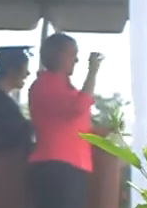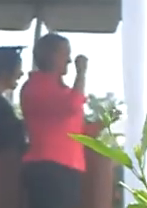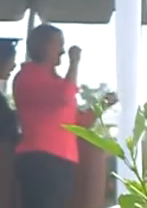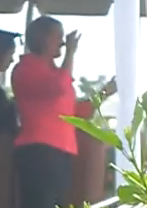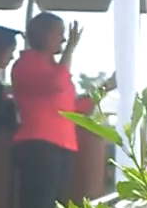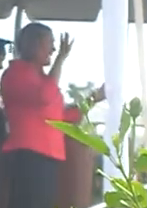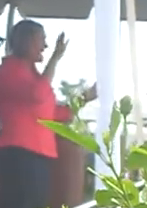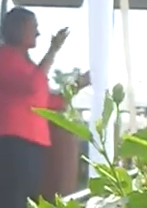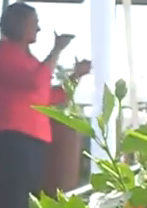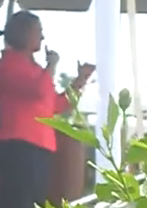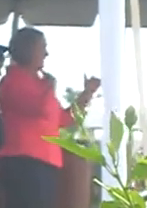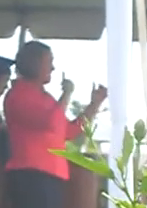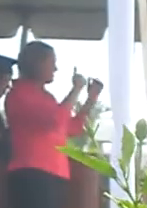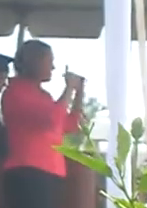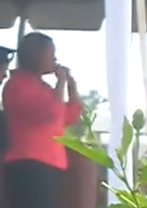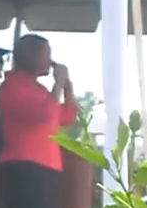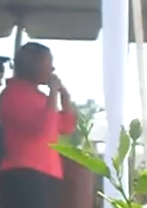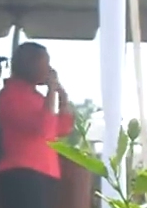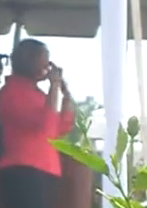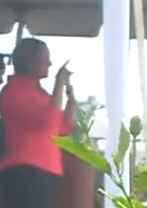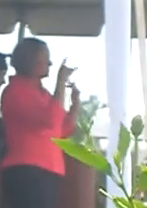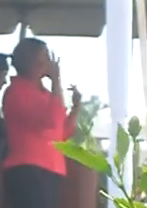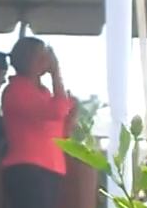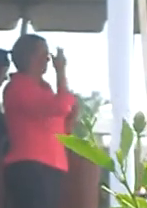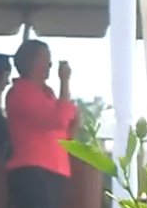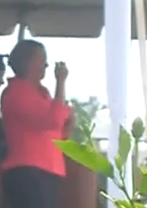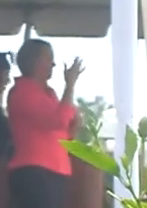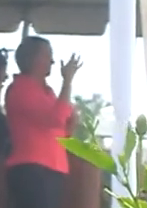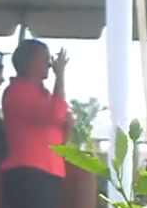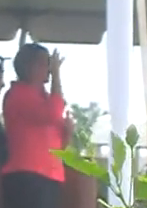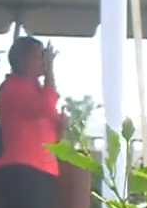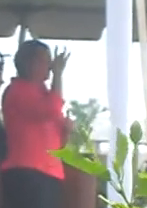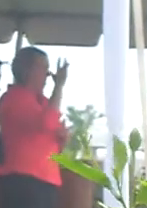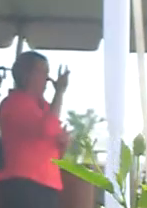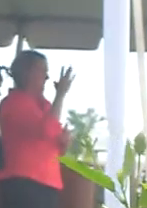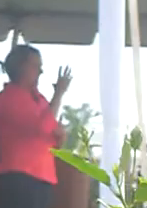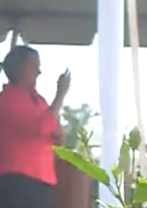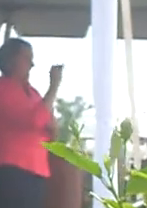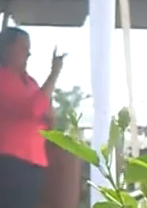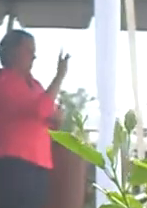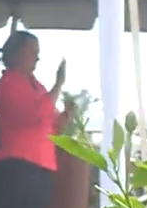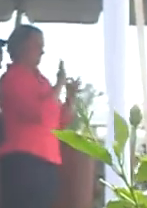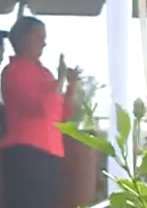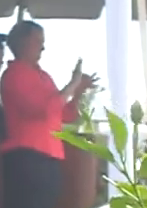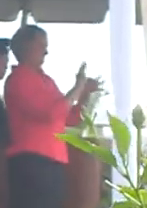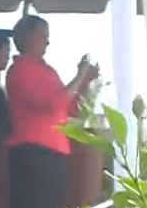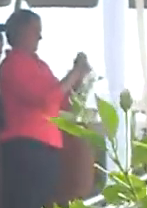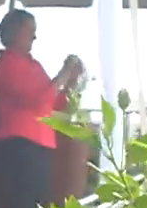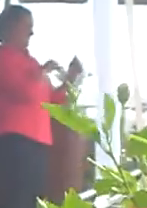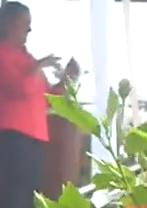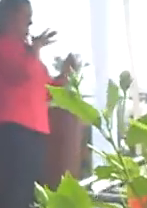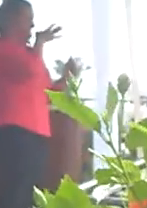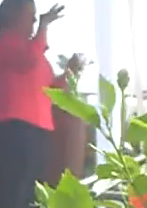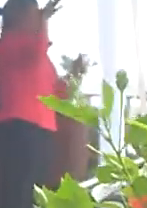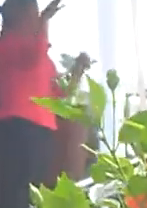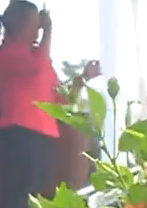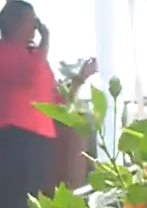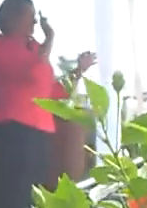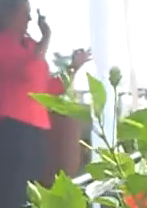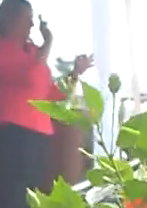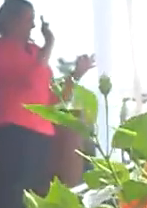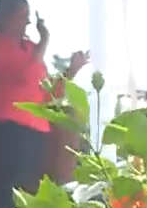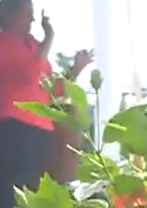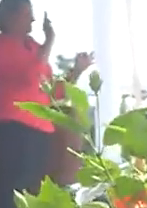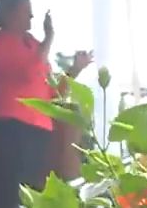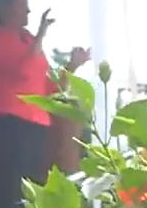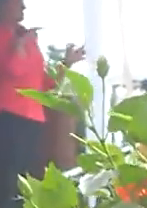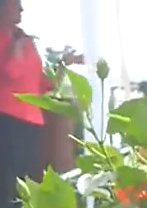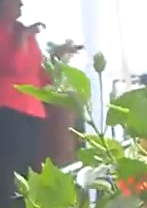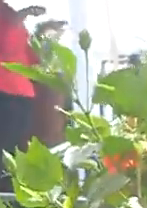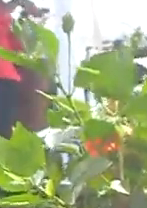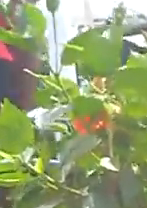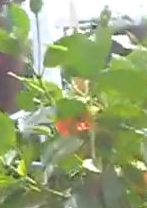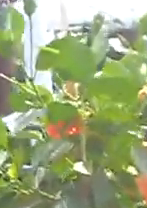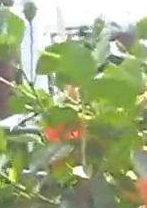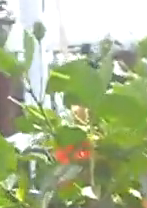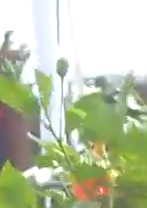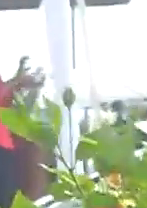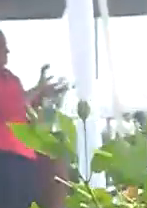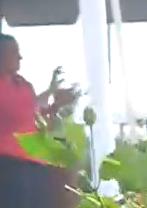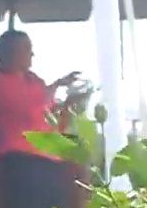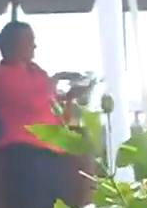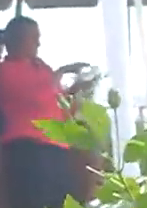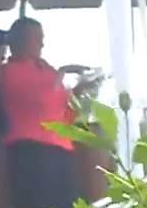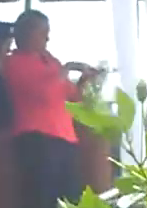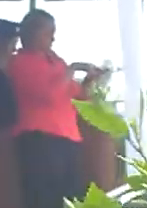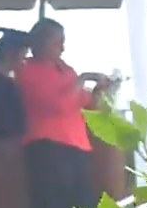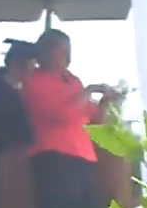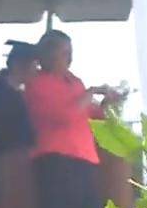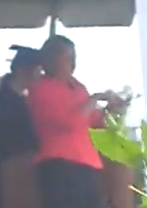you laugh, she's gorgeous, she's intelligent, and she somehow gets along with your parents. So you decide to propose. Now, knowing you've got